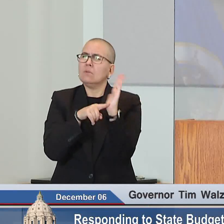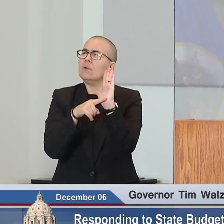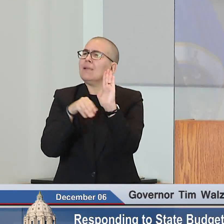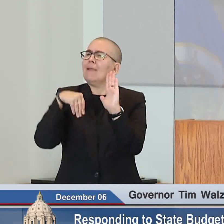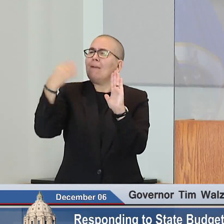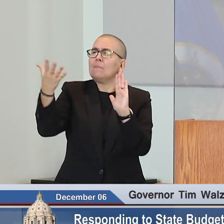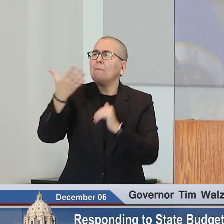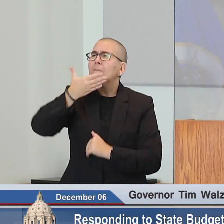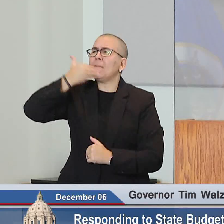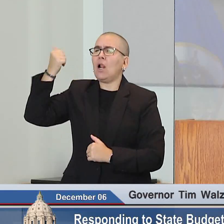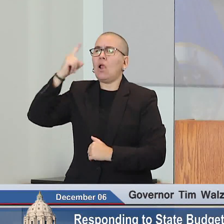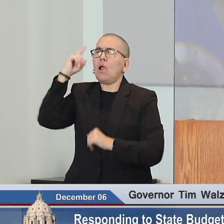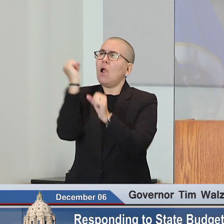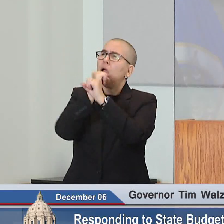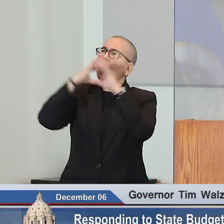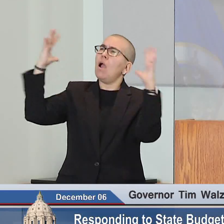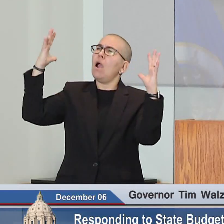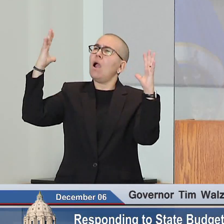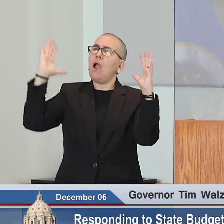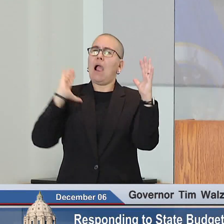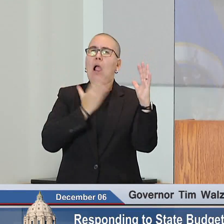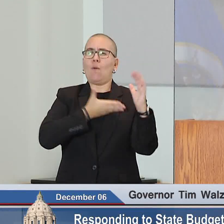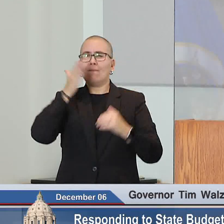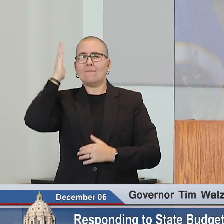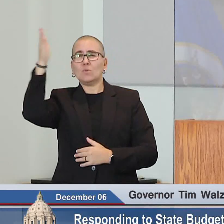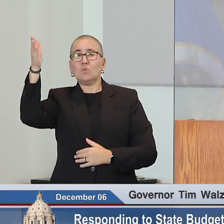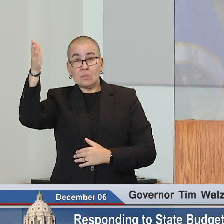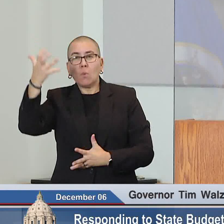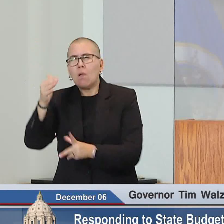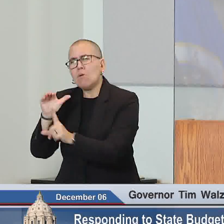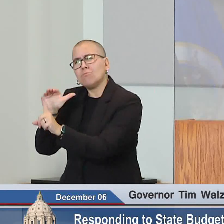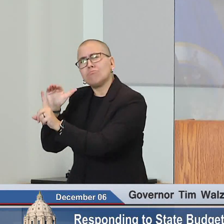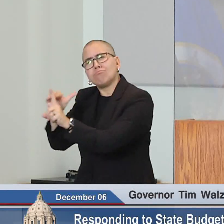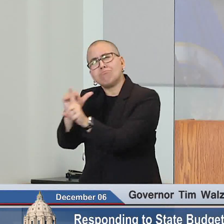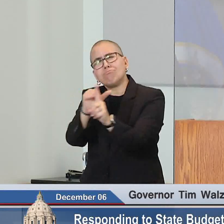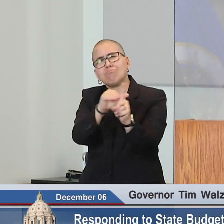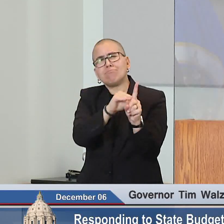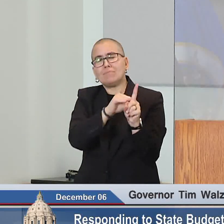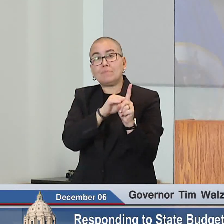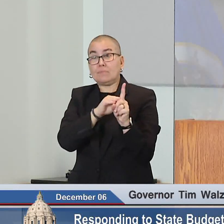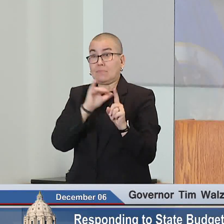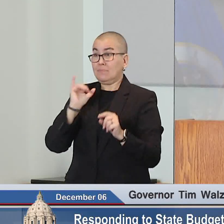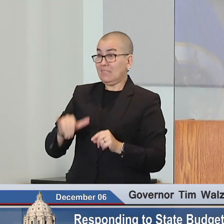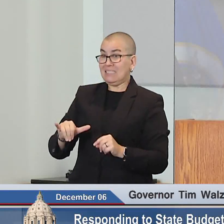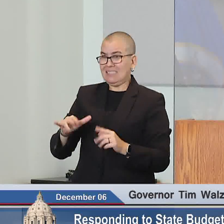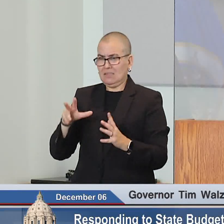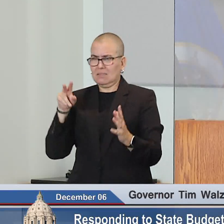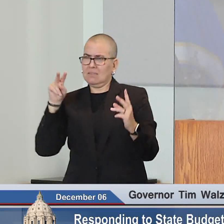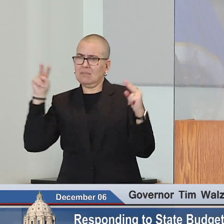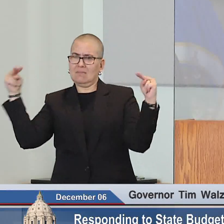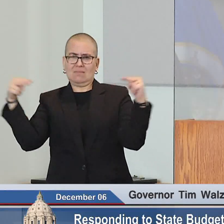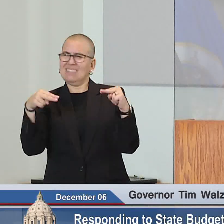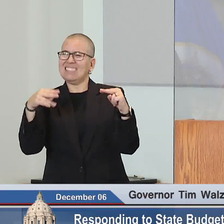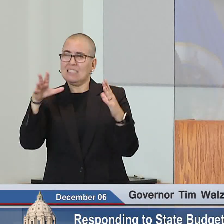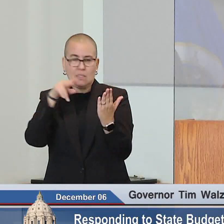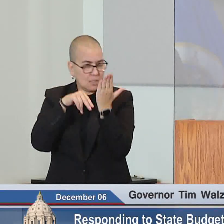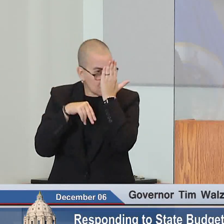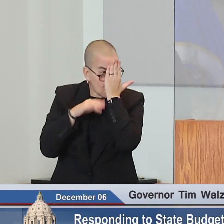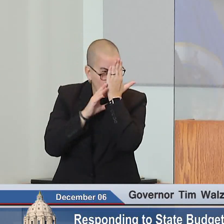like. It is, again, I would remind everyone, a 30,000-foot view. And while this is a positive